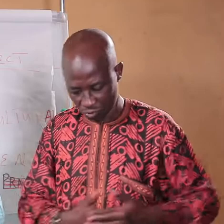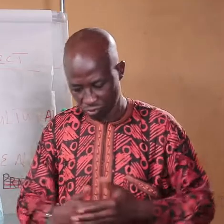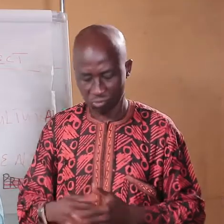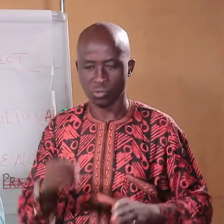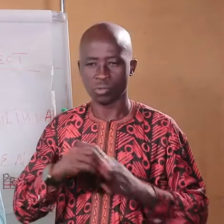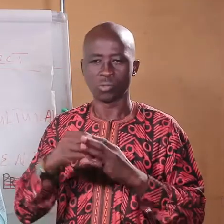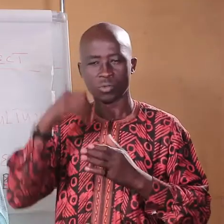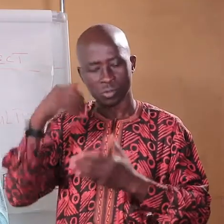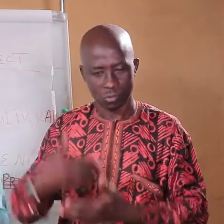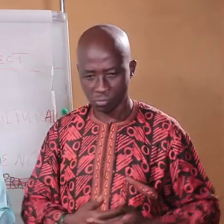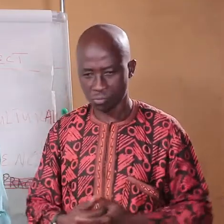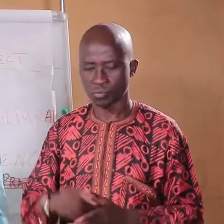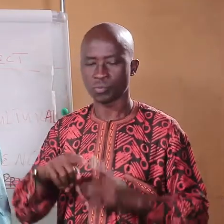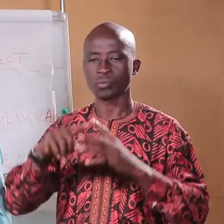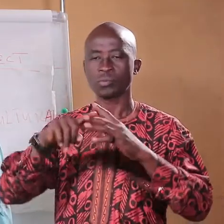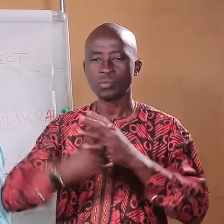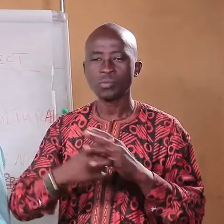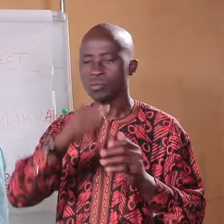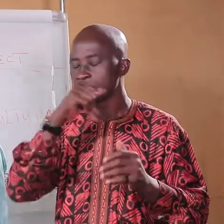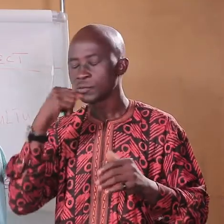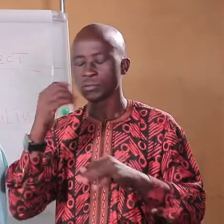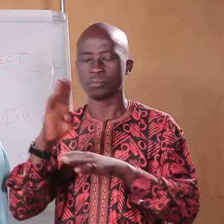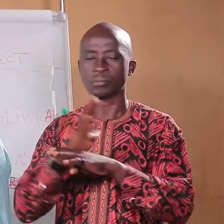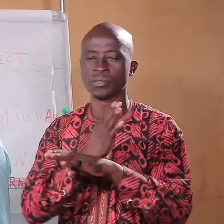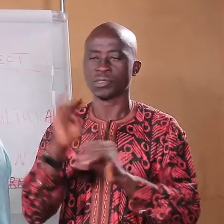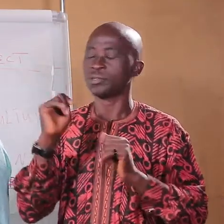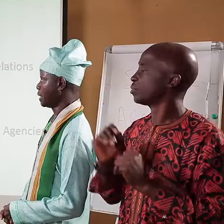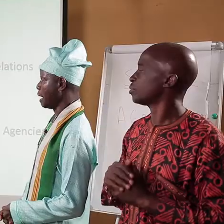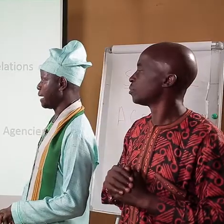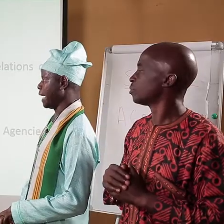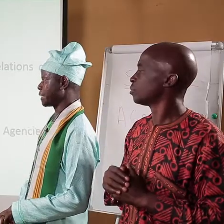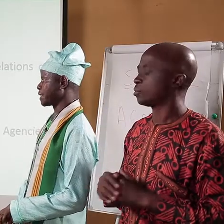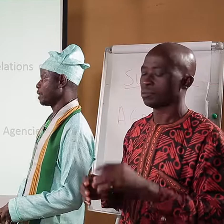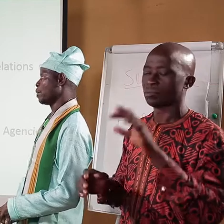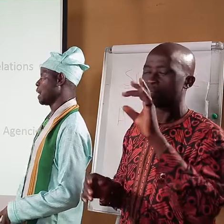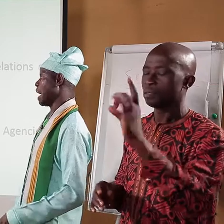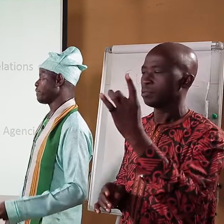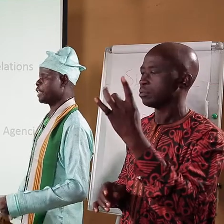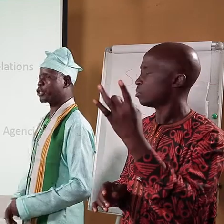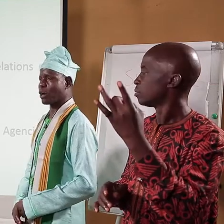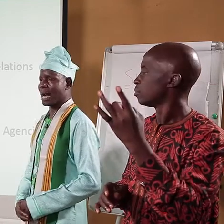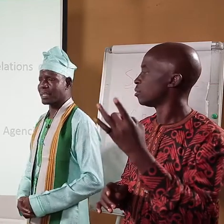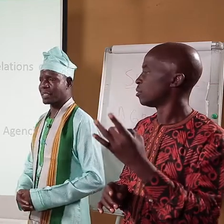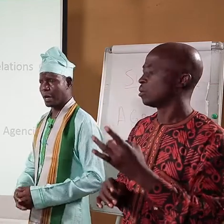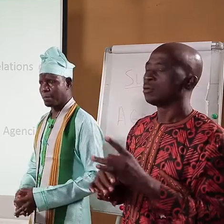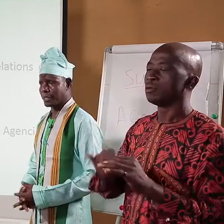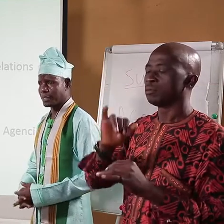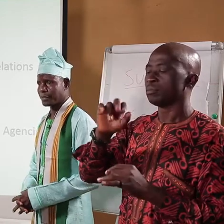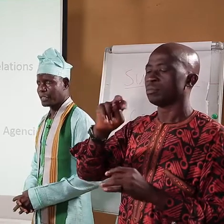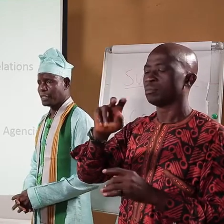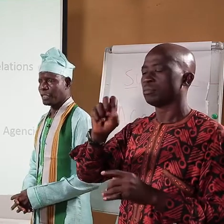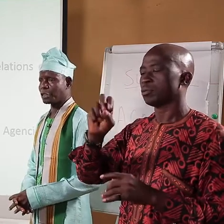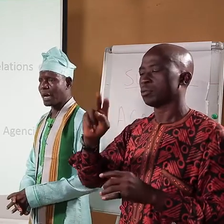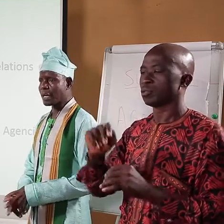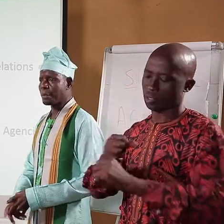your daughter to start agricultural business. Number 8, we have insurance